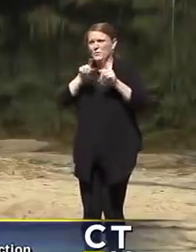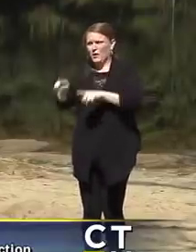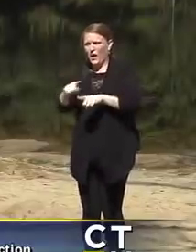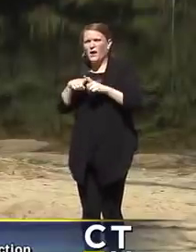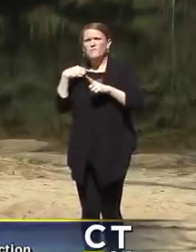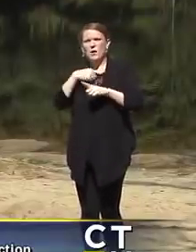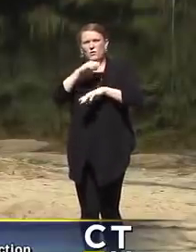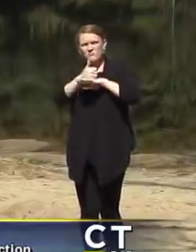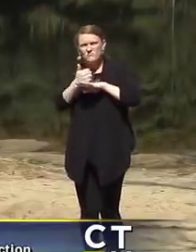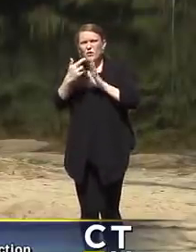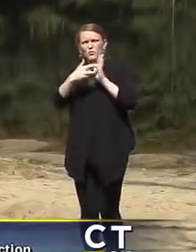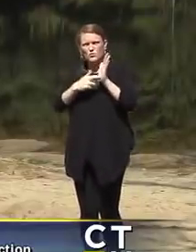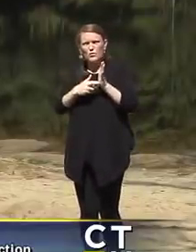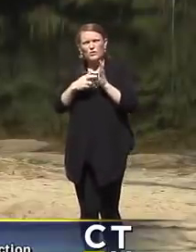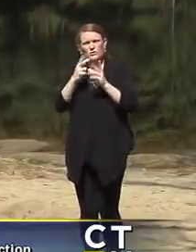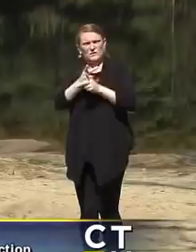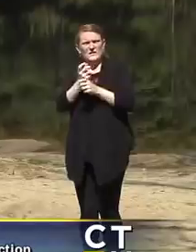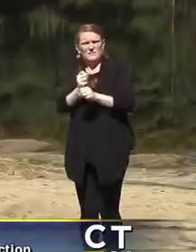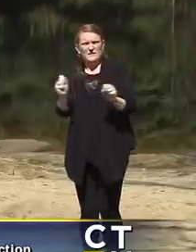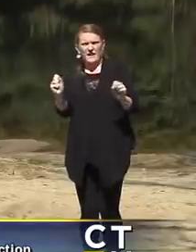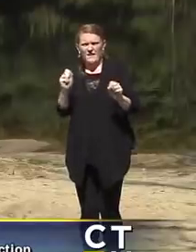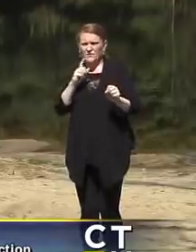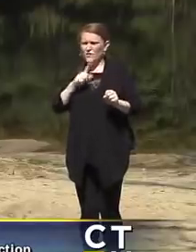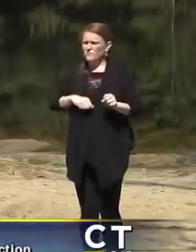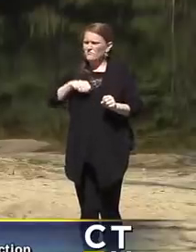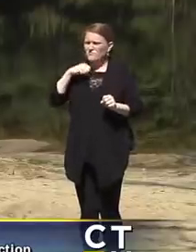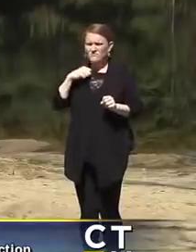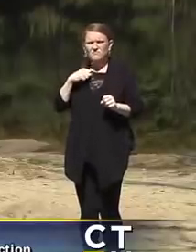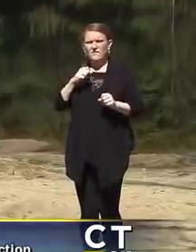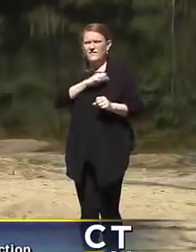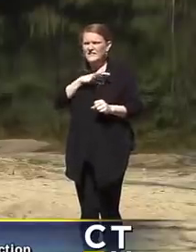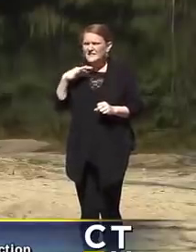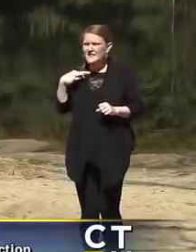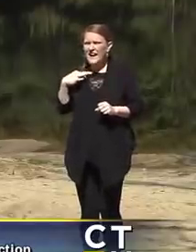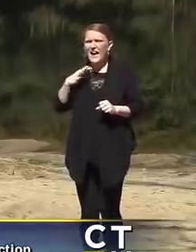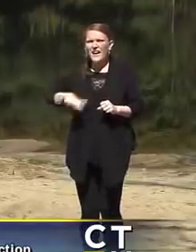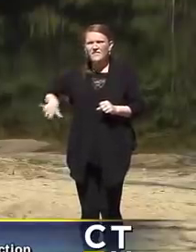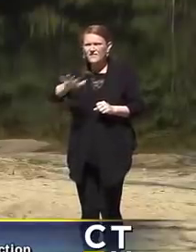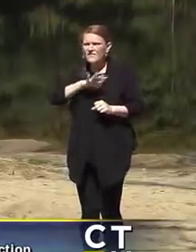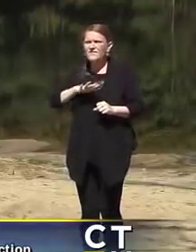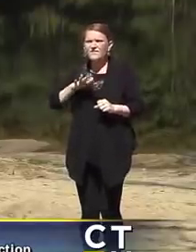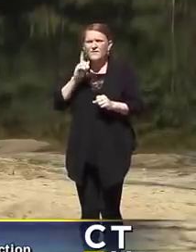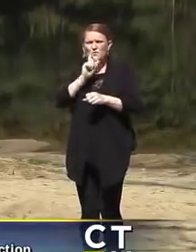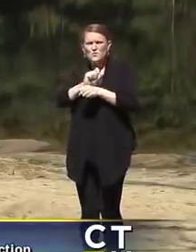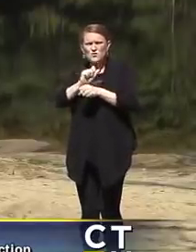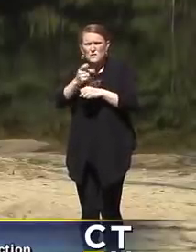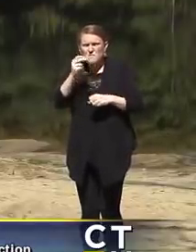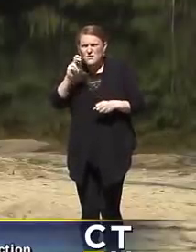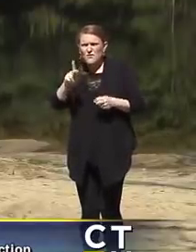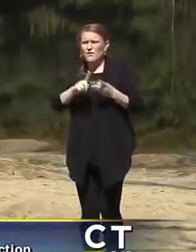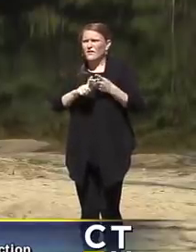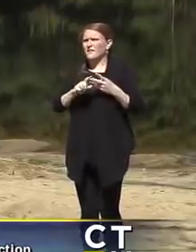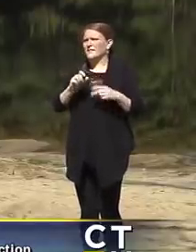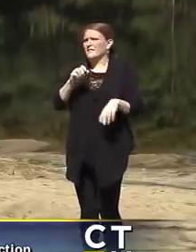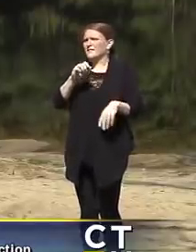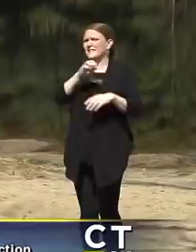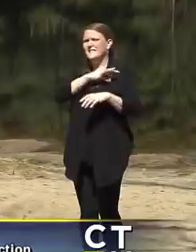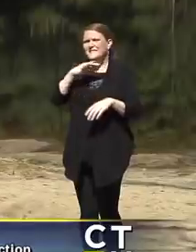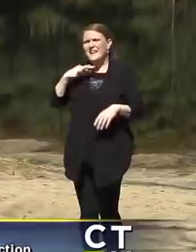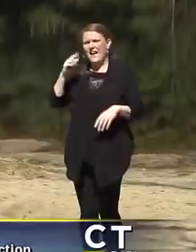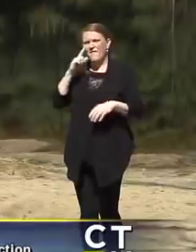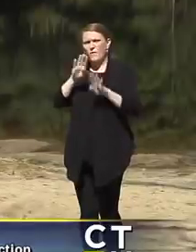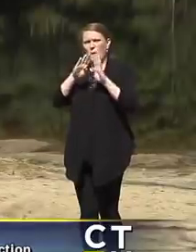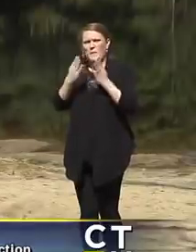weeks, and I'm just so proud of our terrific staff, our park staff, our staff from the Bureau of Natural